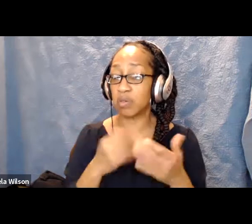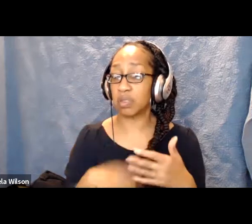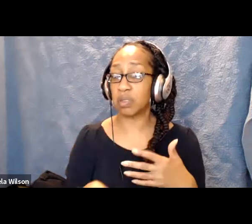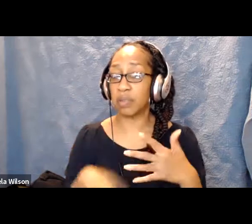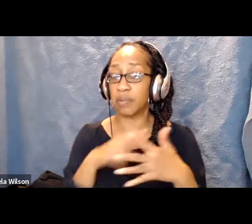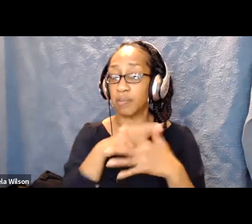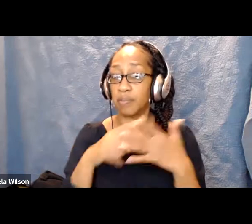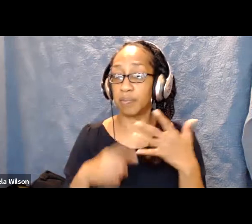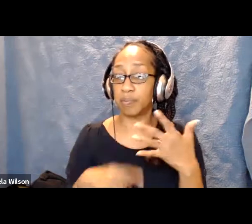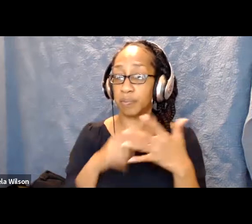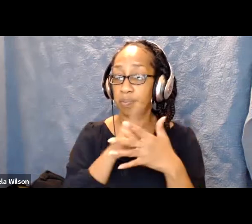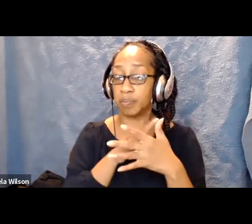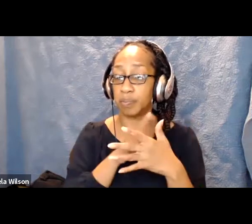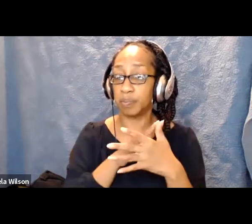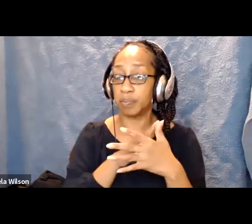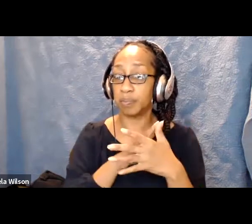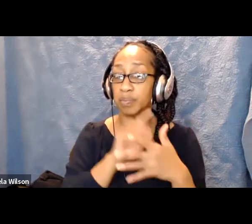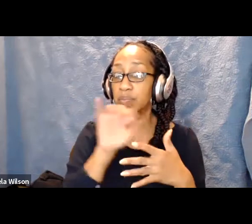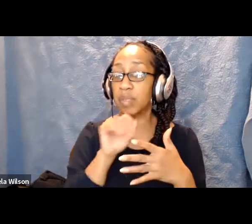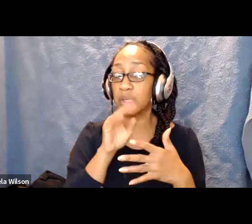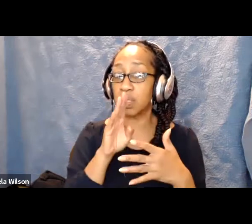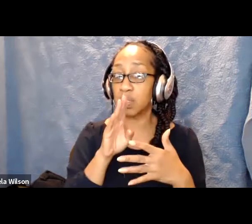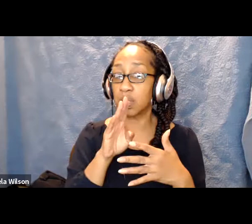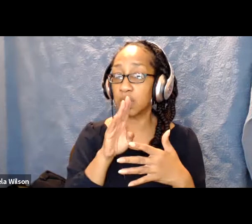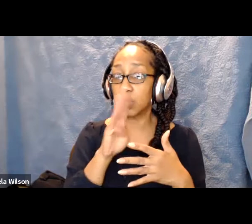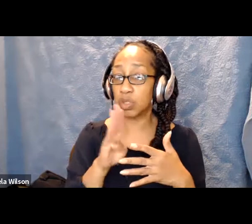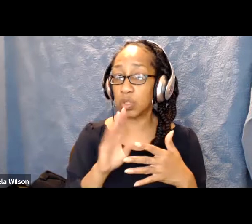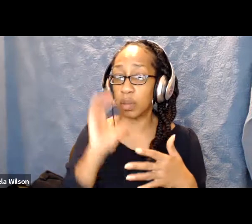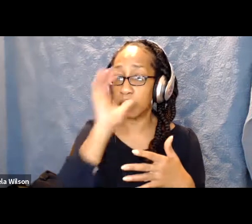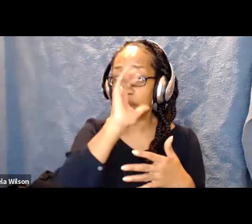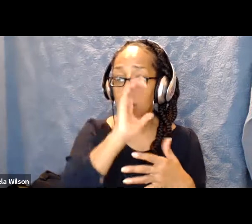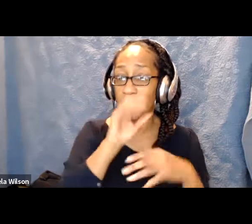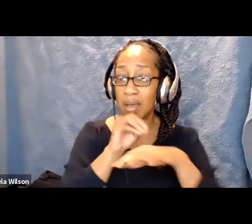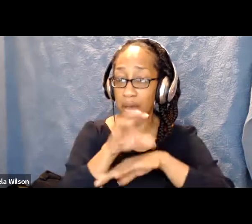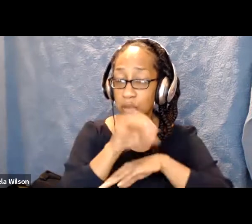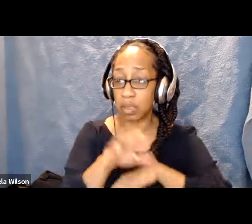are job exploration and counseling,